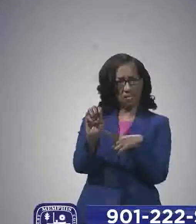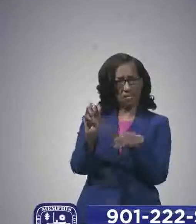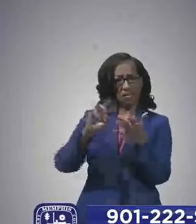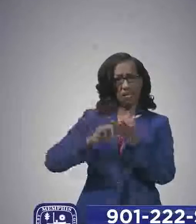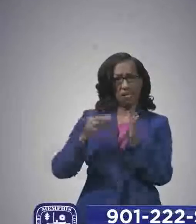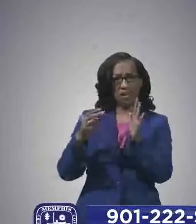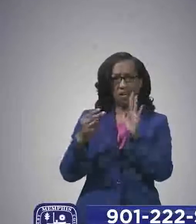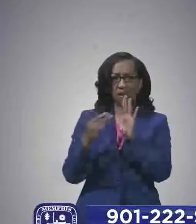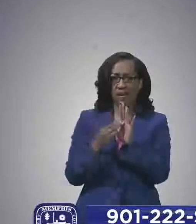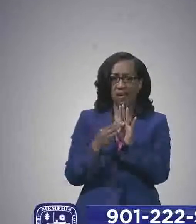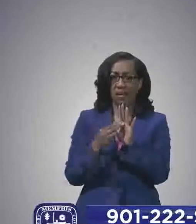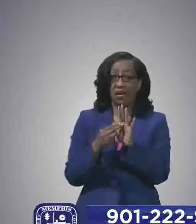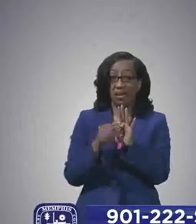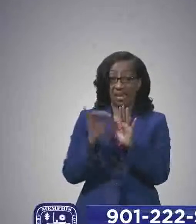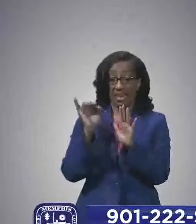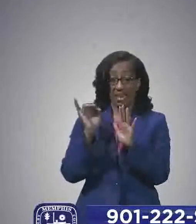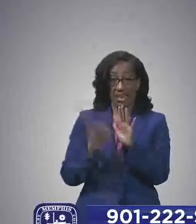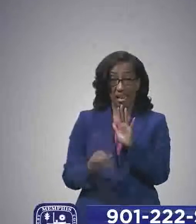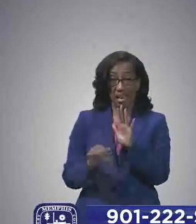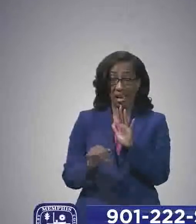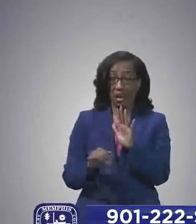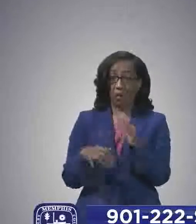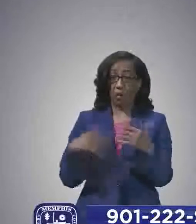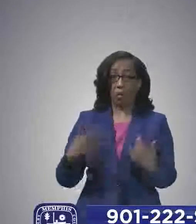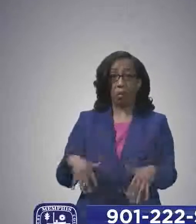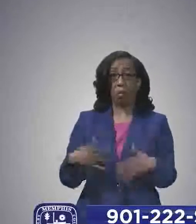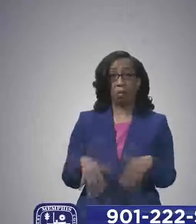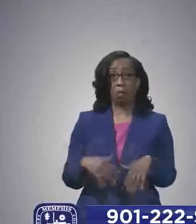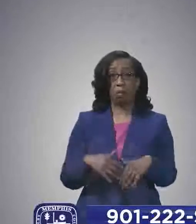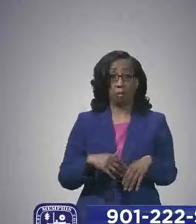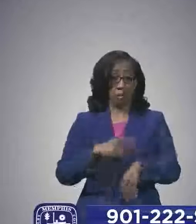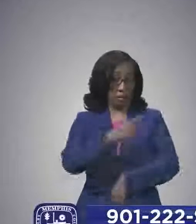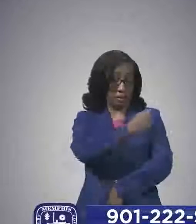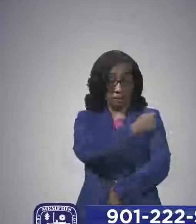can be less affected by a vaccine.